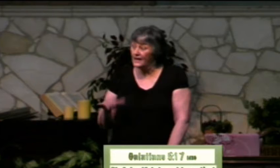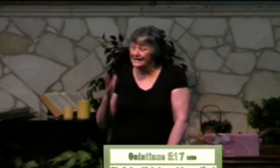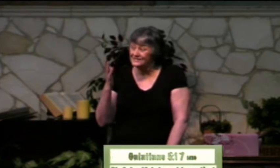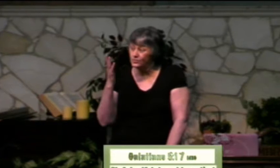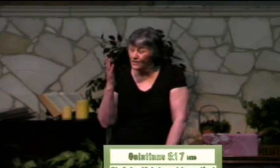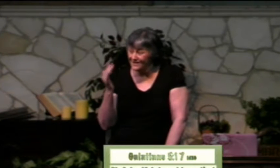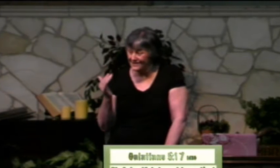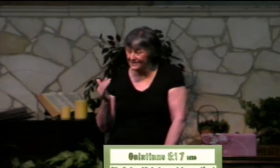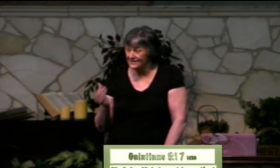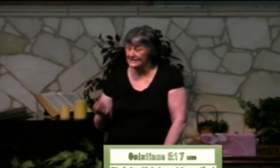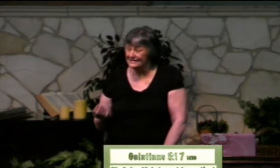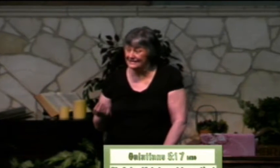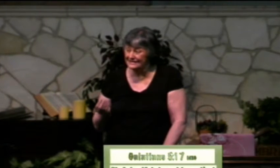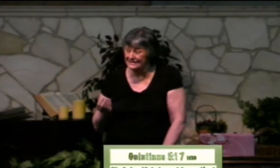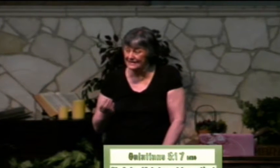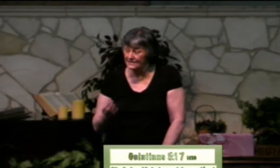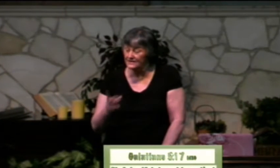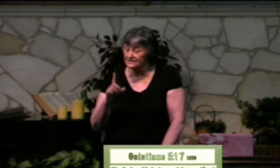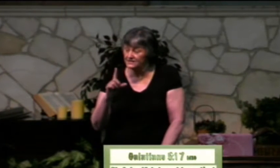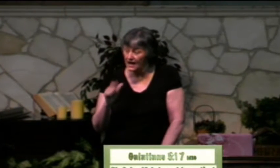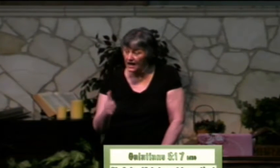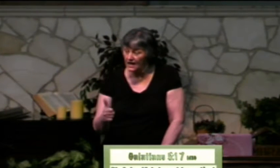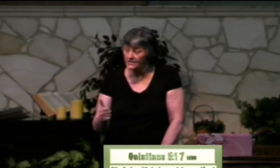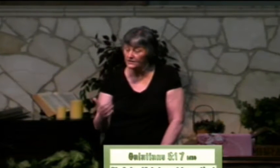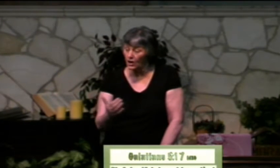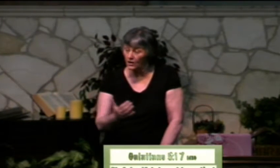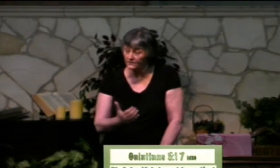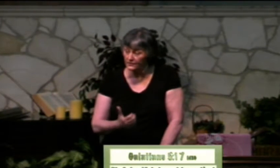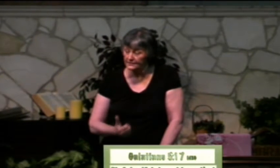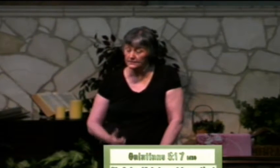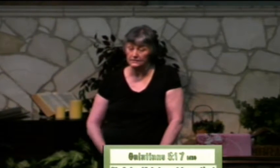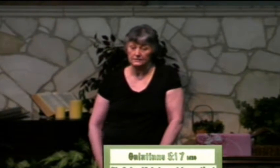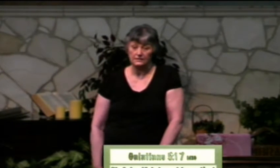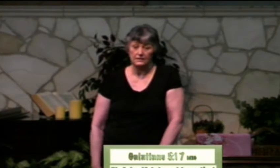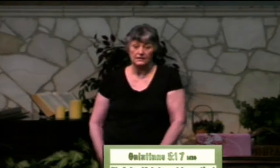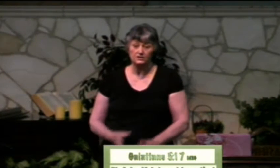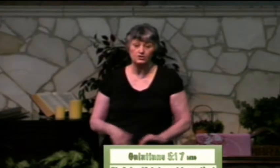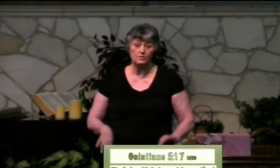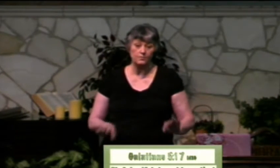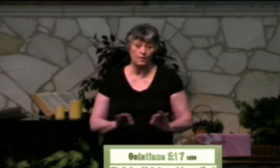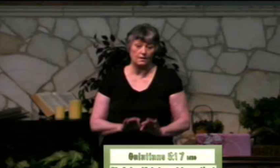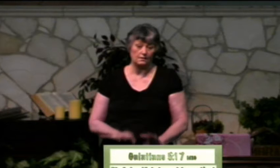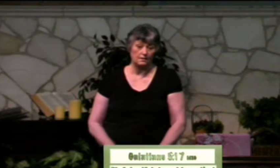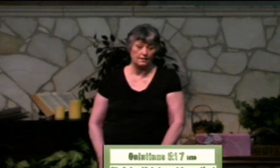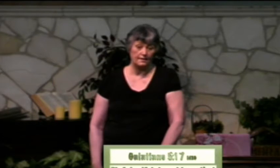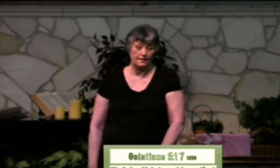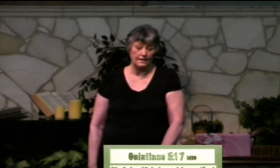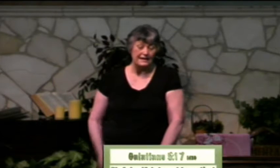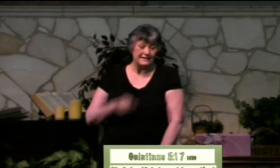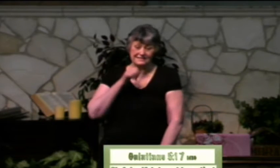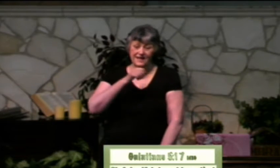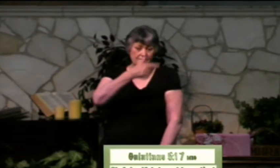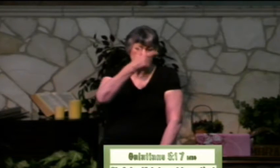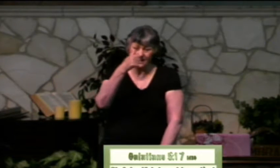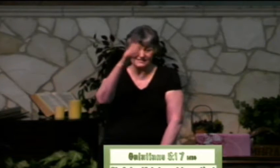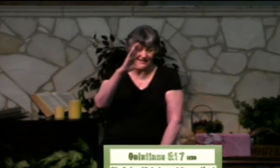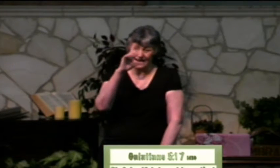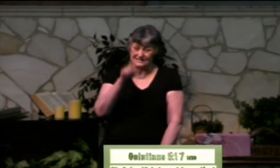That's why giving tithe and offering is so important. It's not because God needs